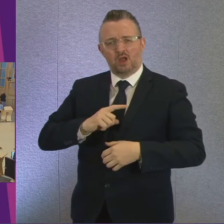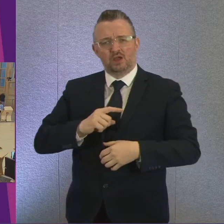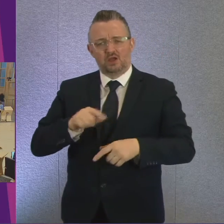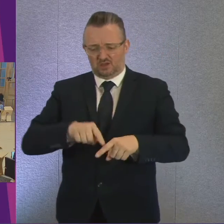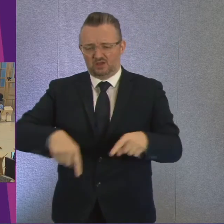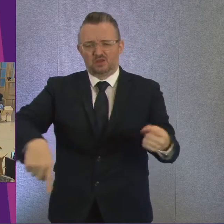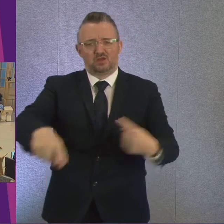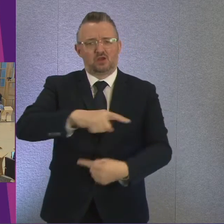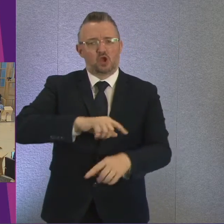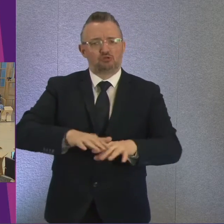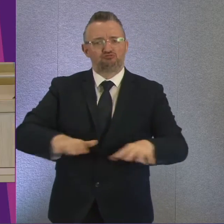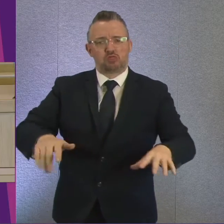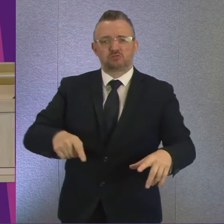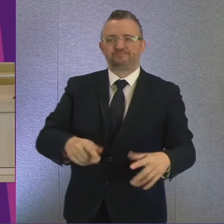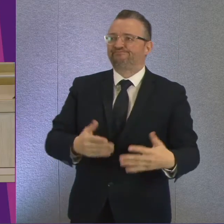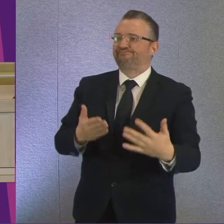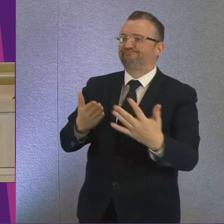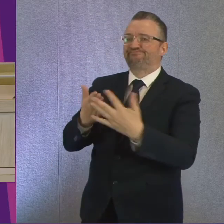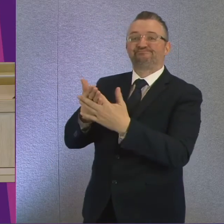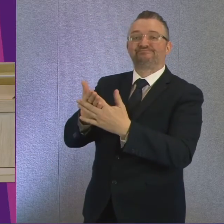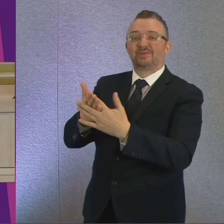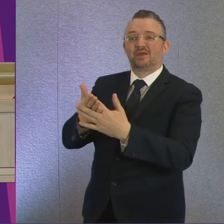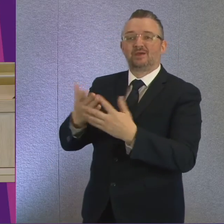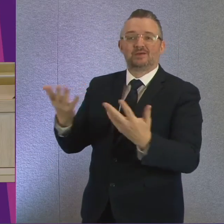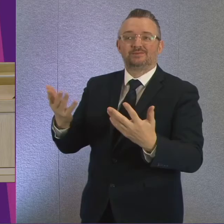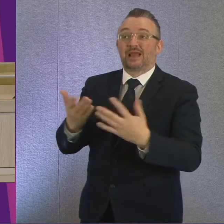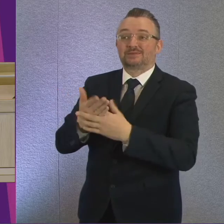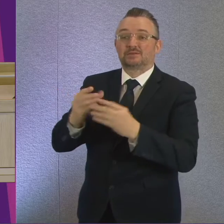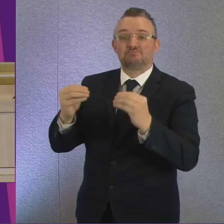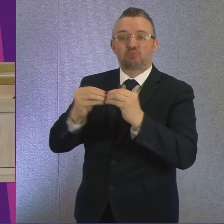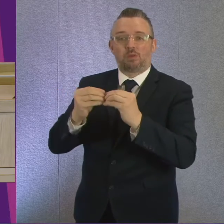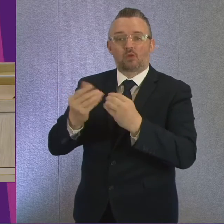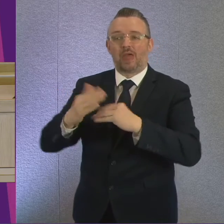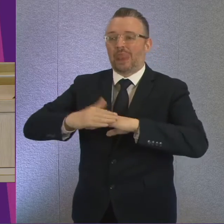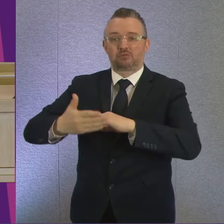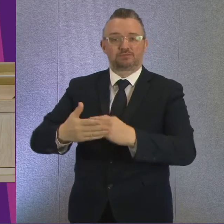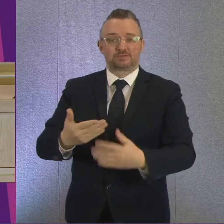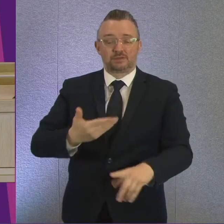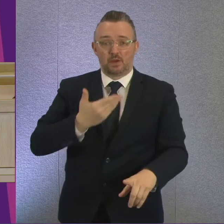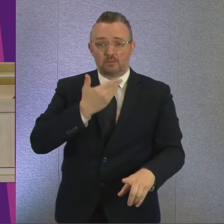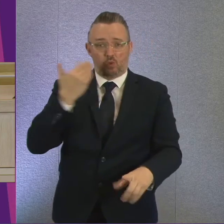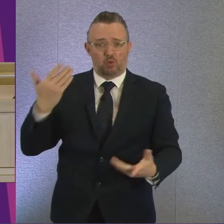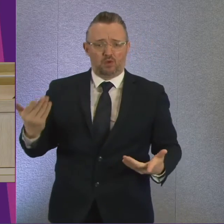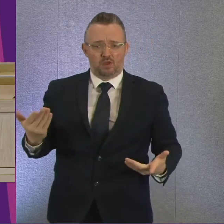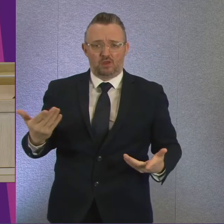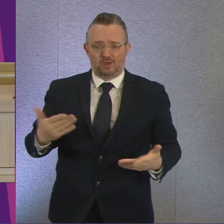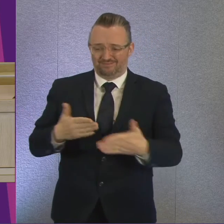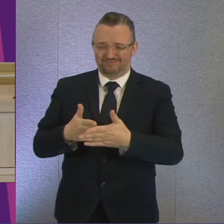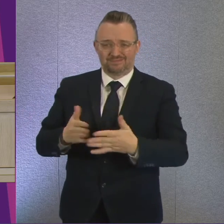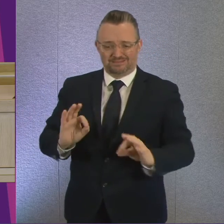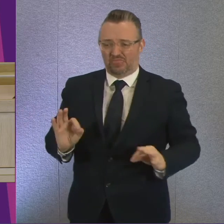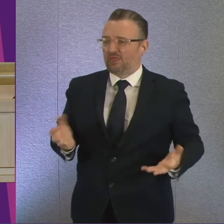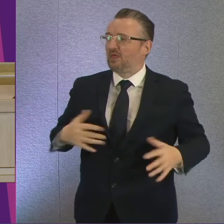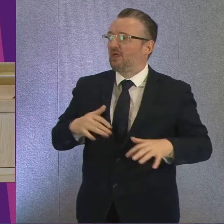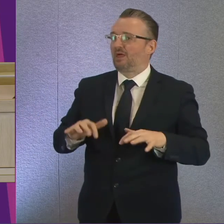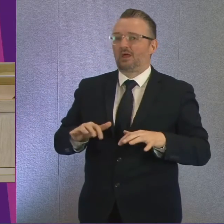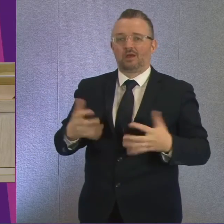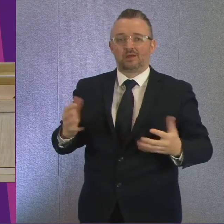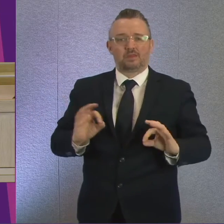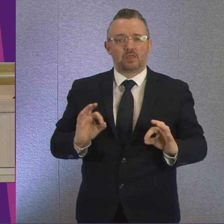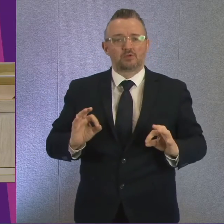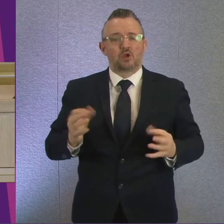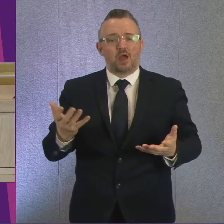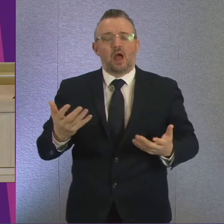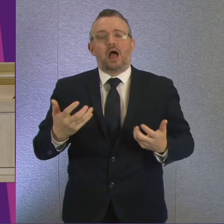have access to home broadband or laptops. So, taking on board what the Minister said, what can the Scottish